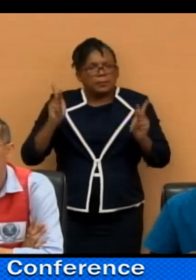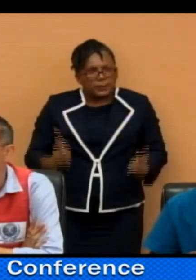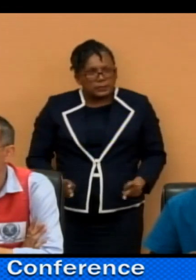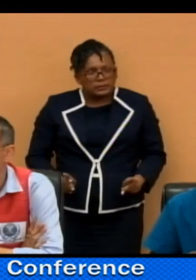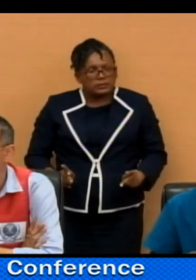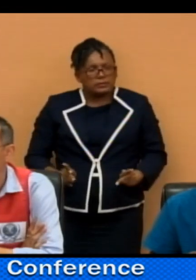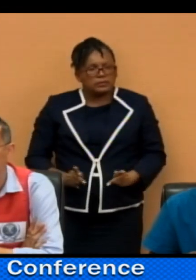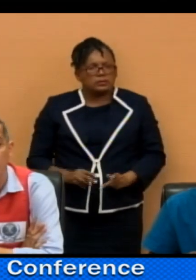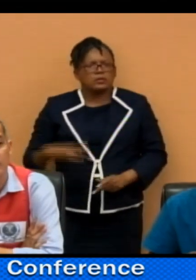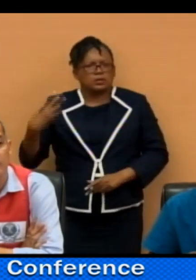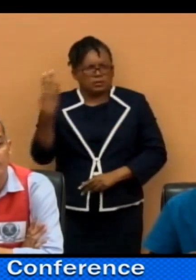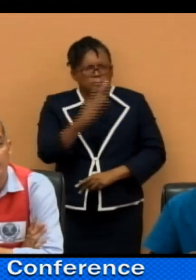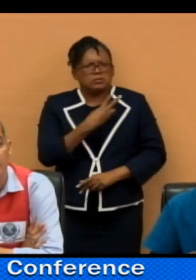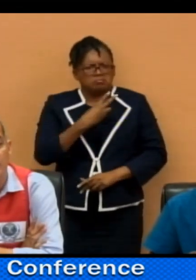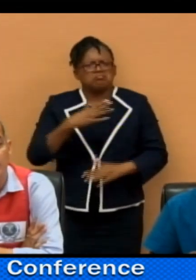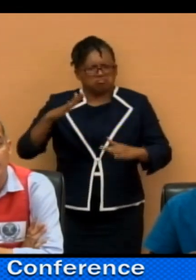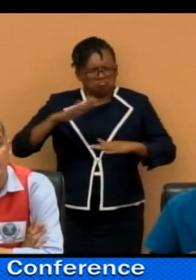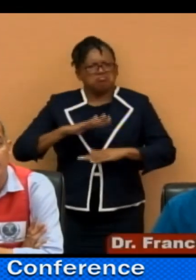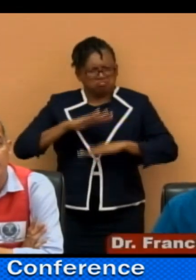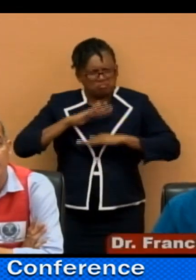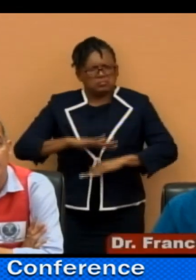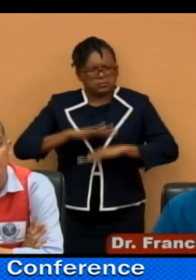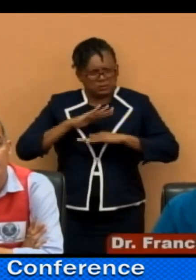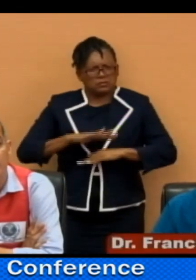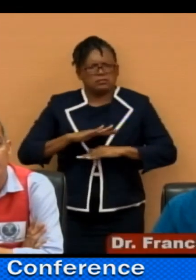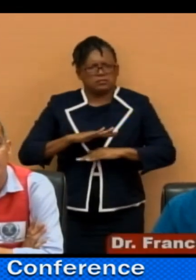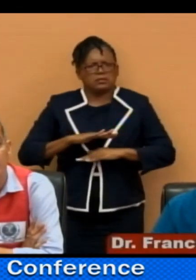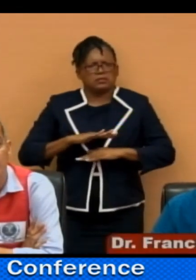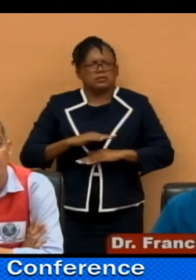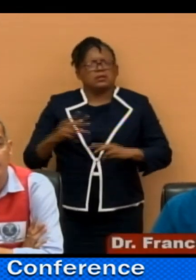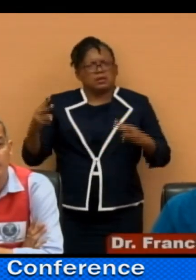epidemiologist, and we're satisfied that we have the ability to test